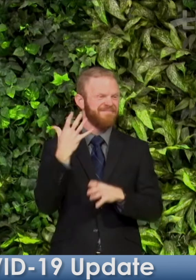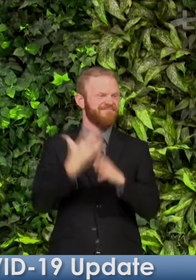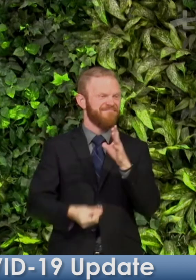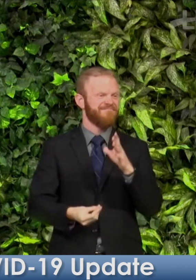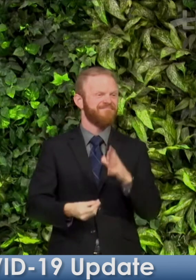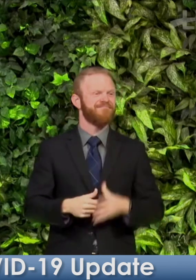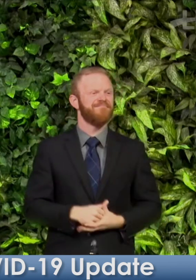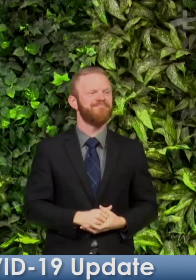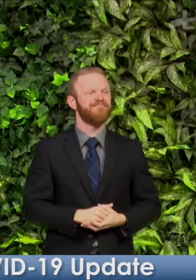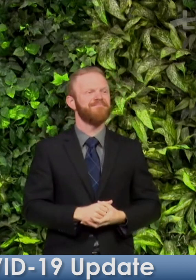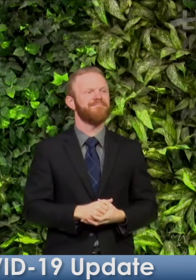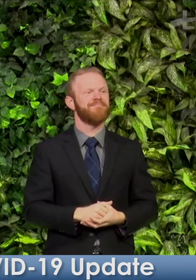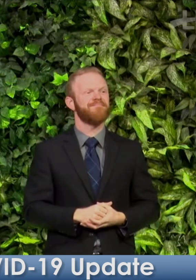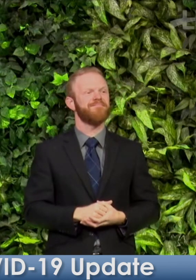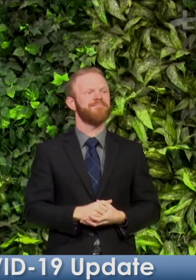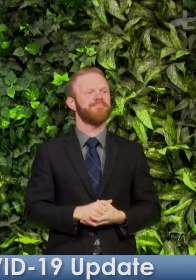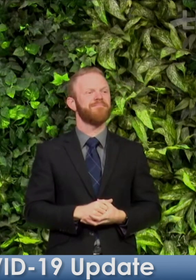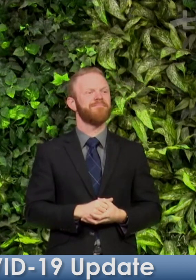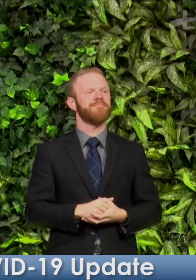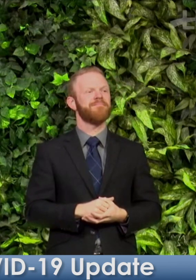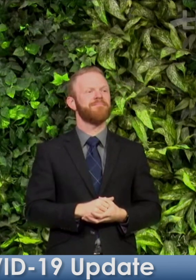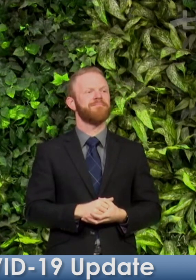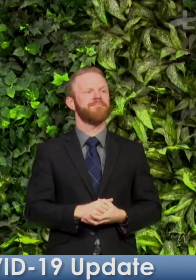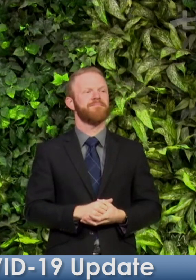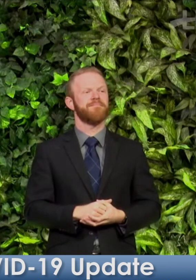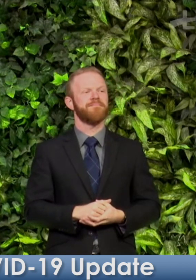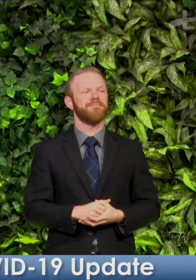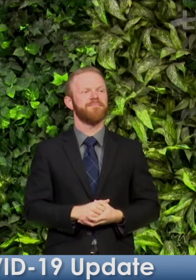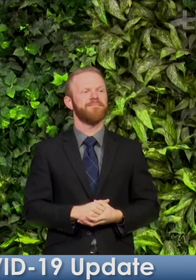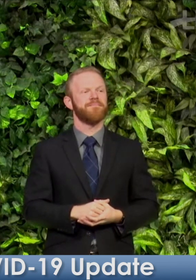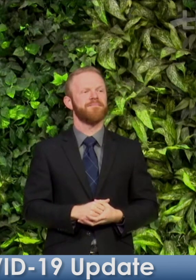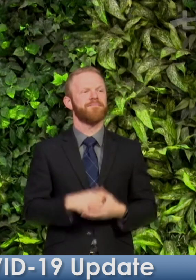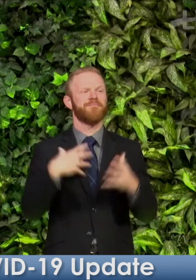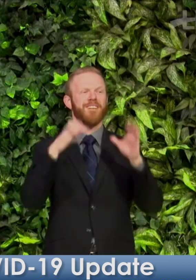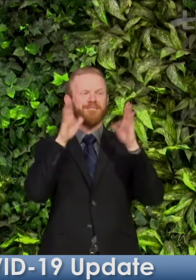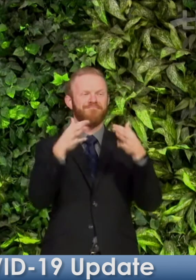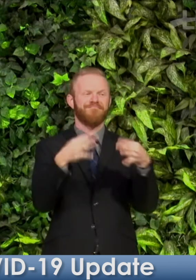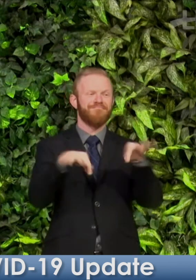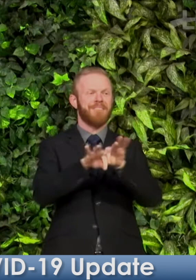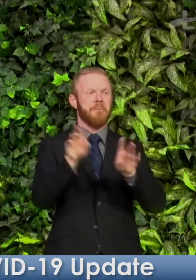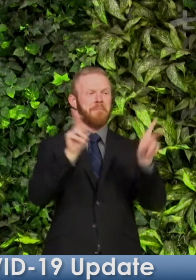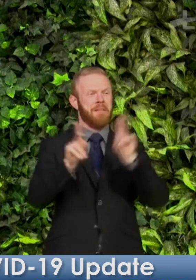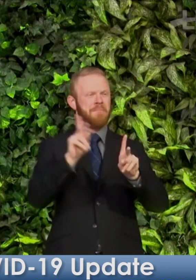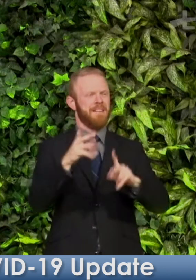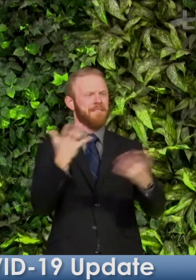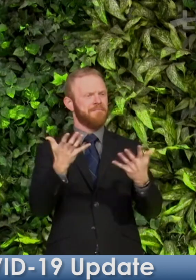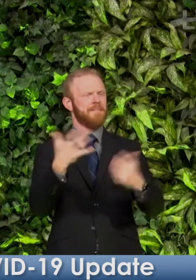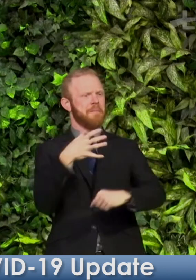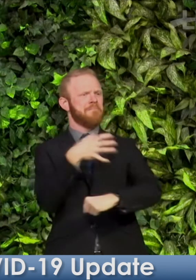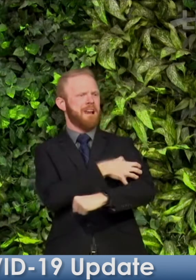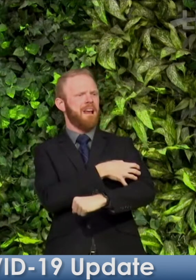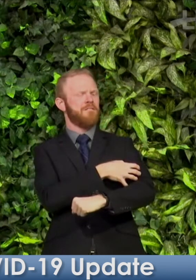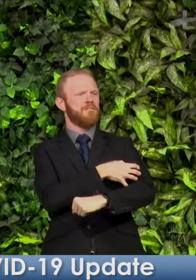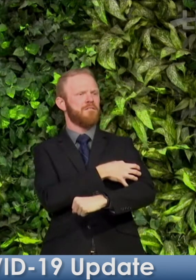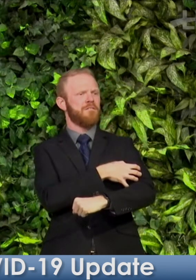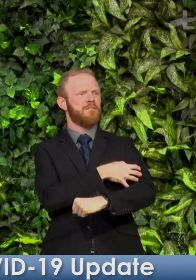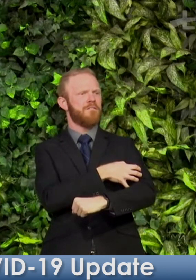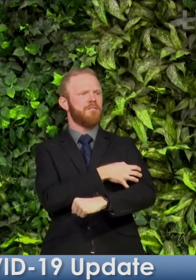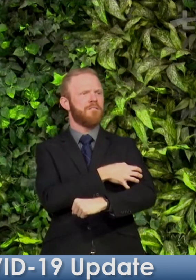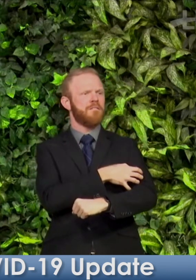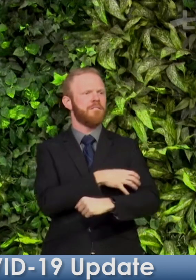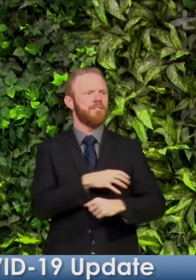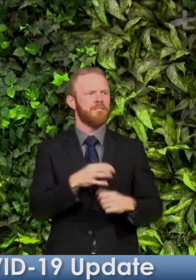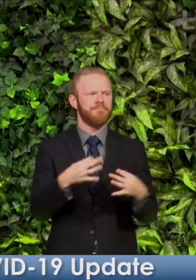power and potency as we work through to get these vaccines administered of simple act of wearing a face